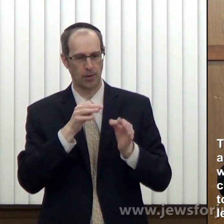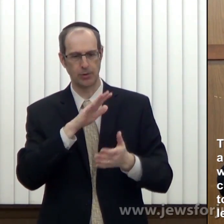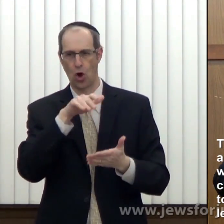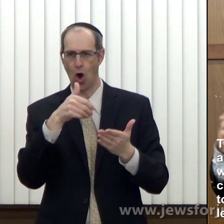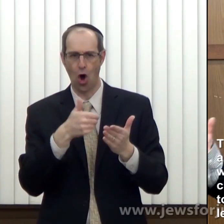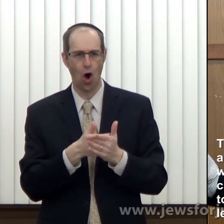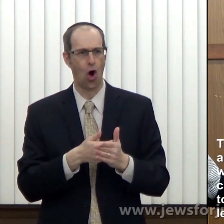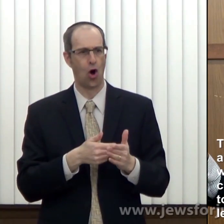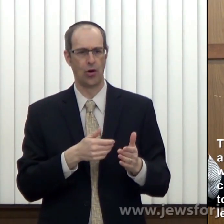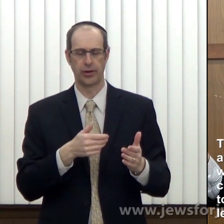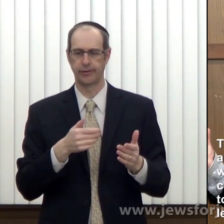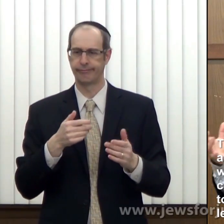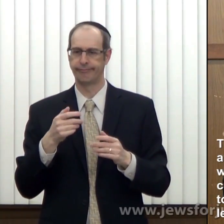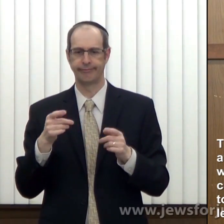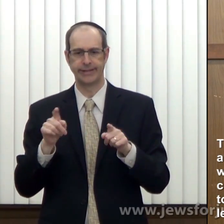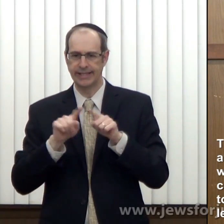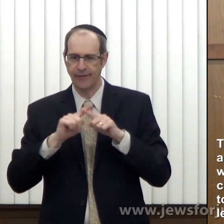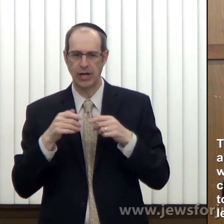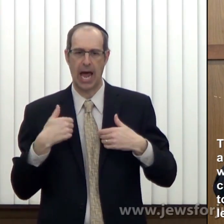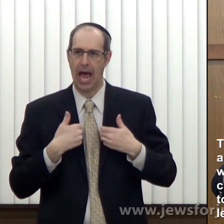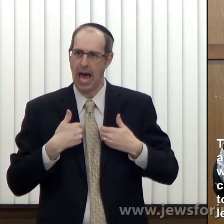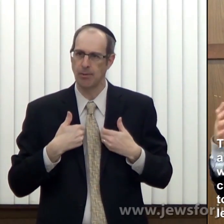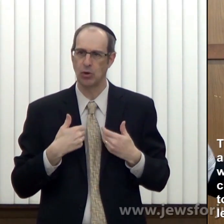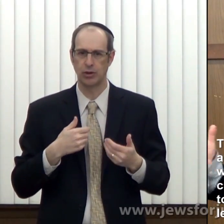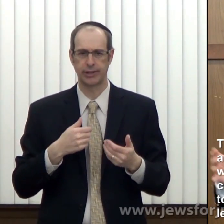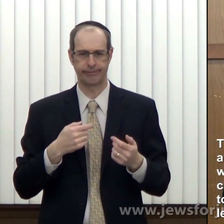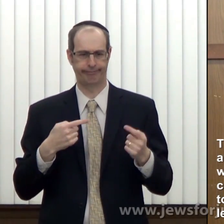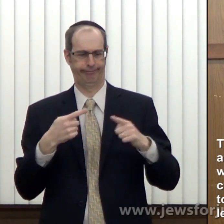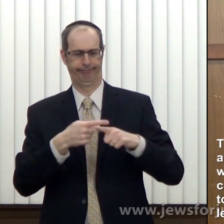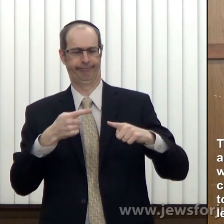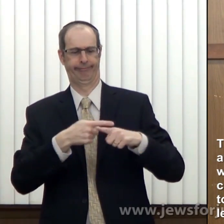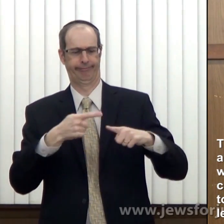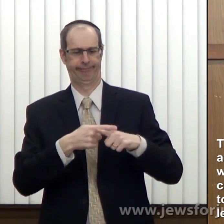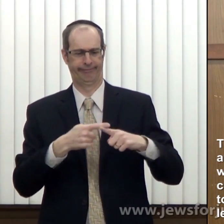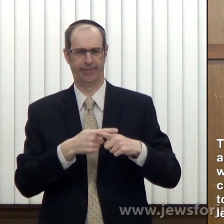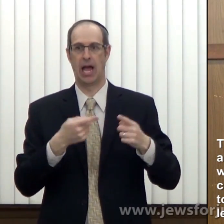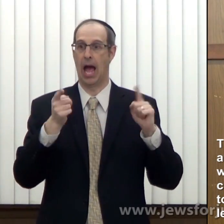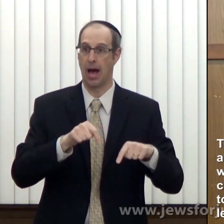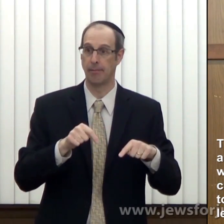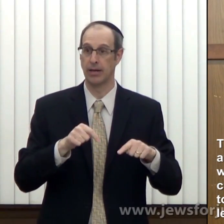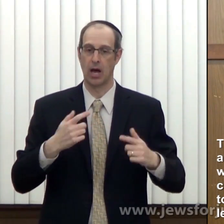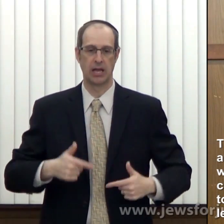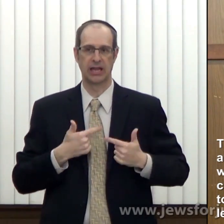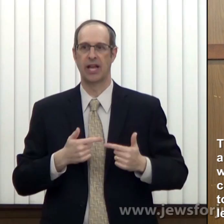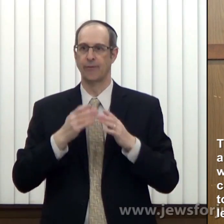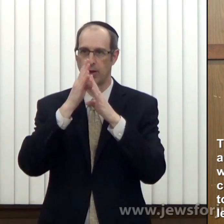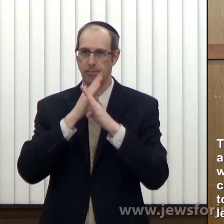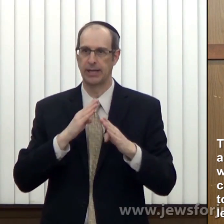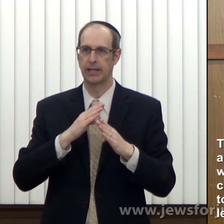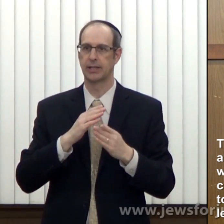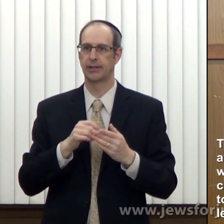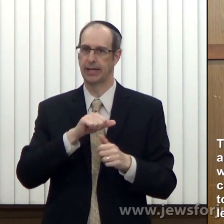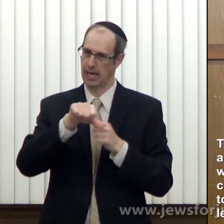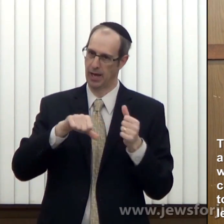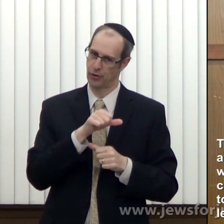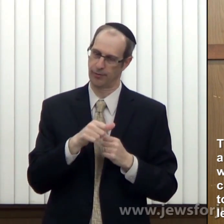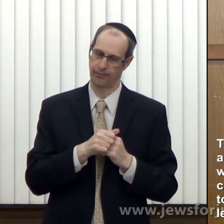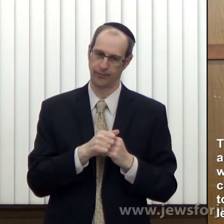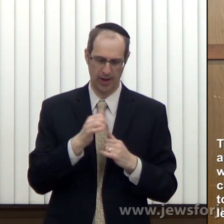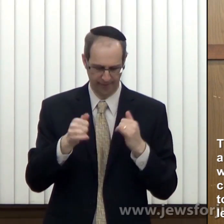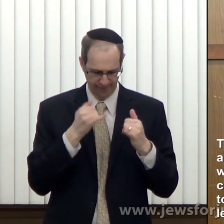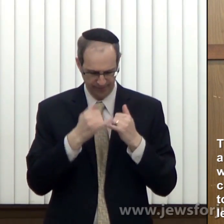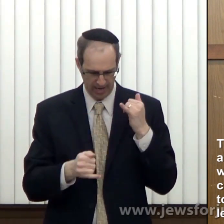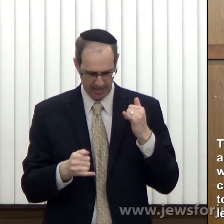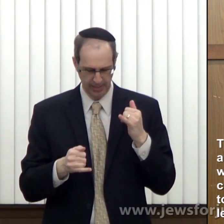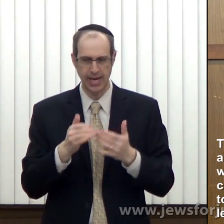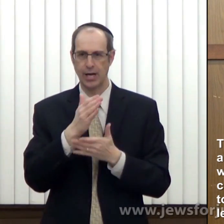the animals that would never get along living together in peace. And then finally, Isaiah says here